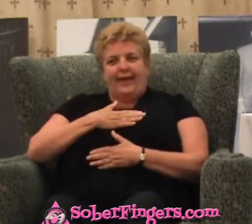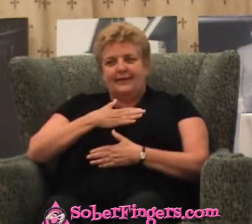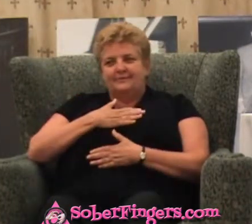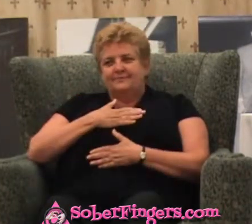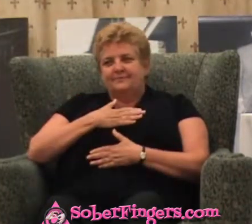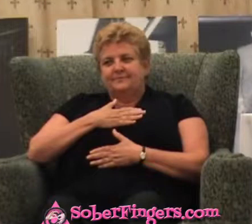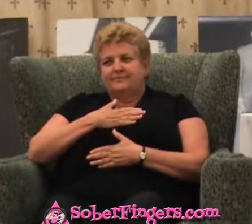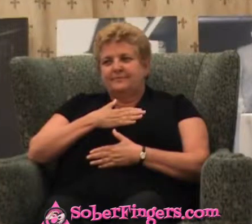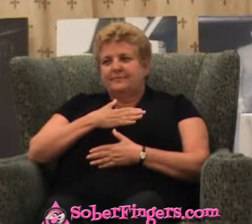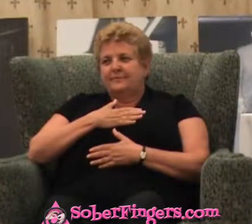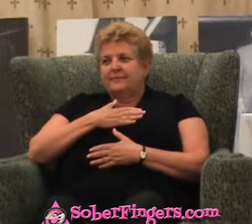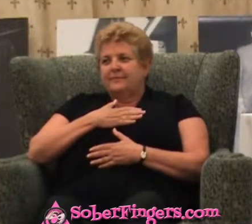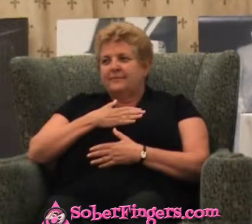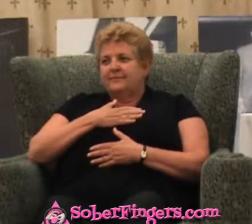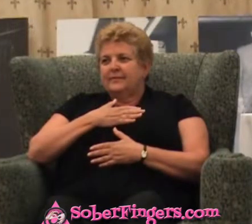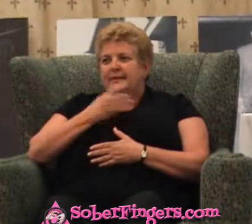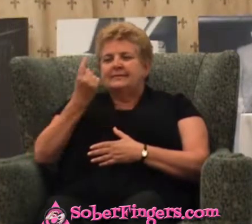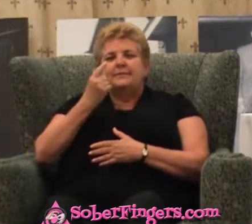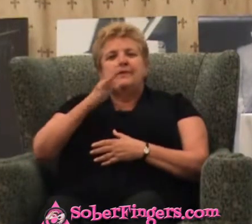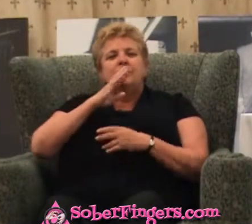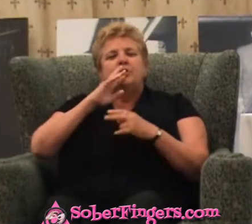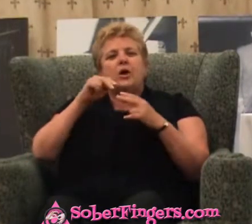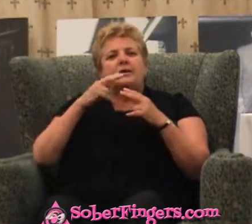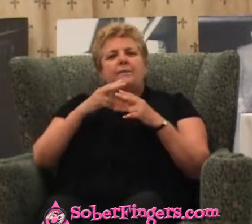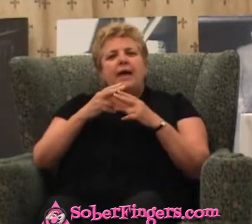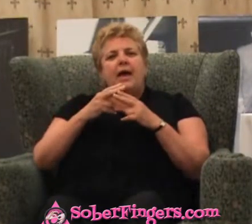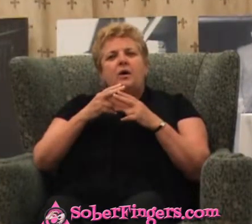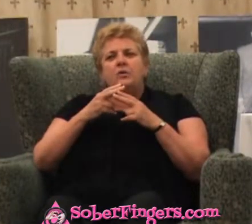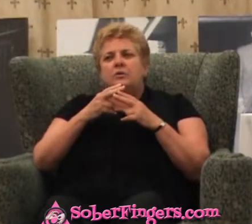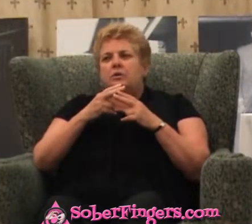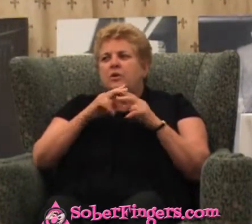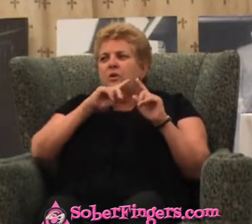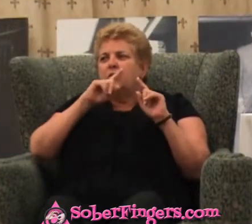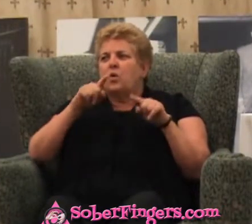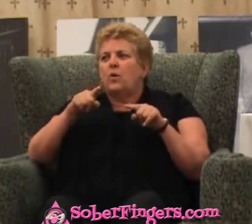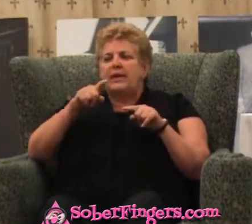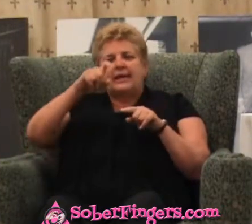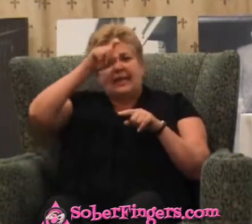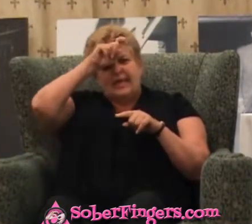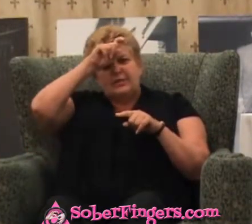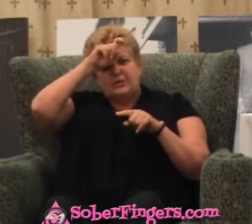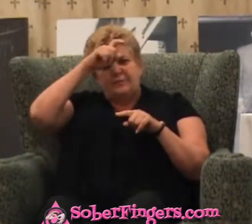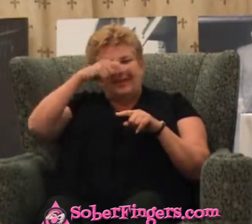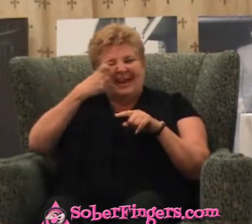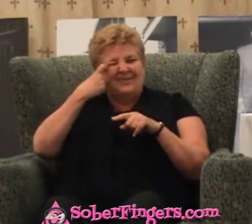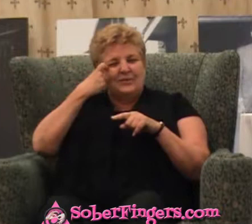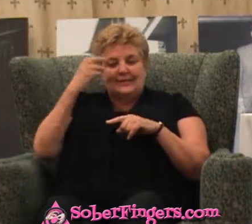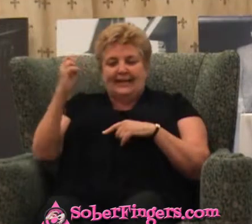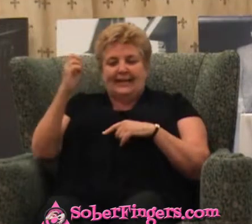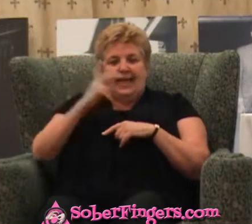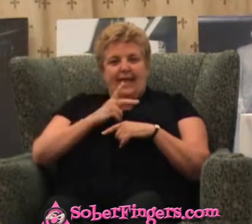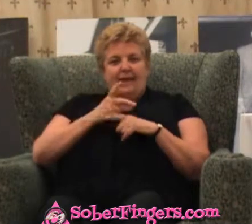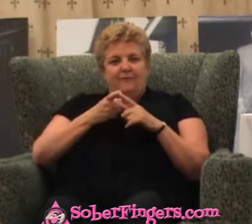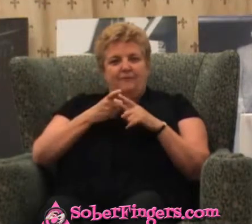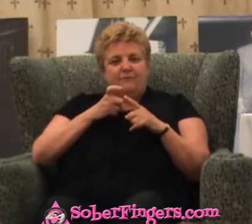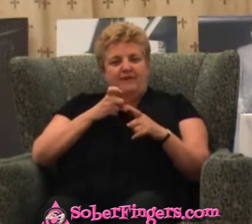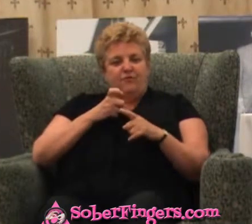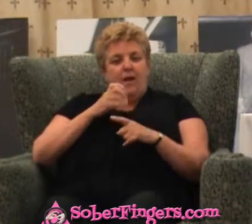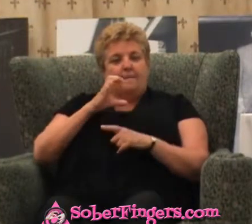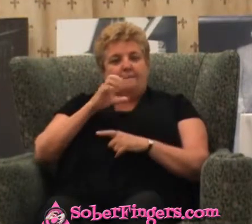Someone talked about being in Egypt. I just came back a couple of months ago from Cairo, and I had